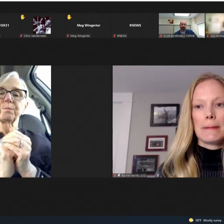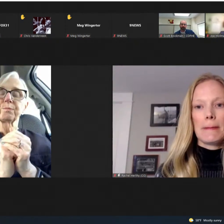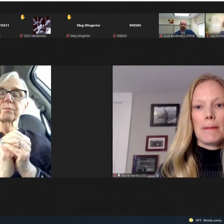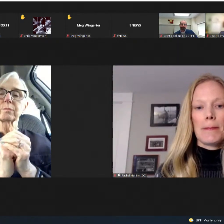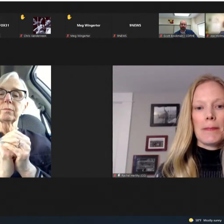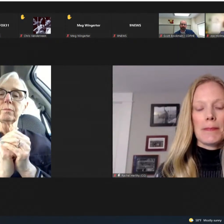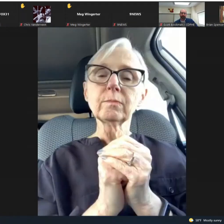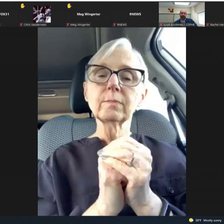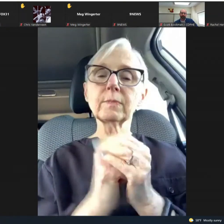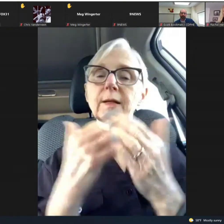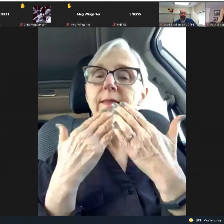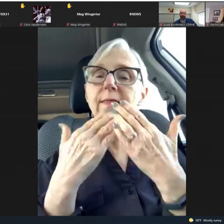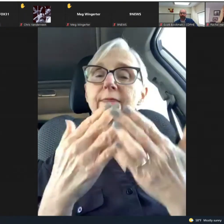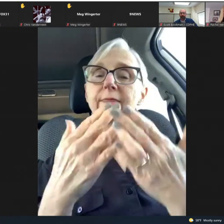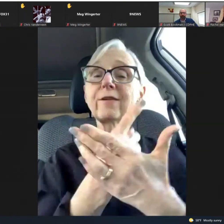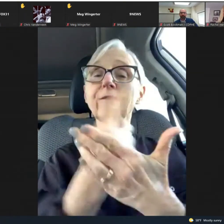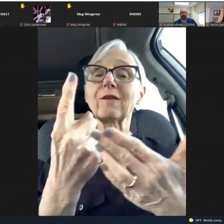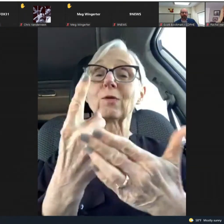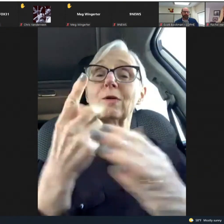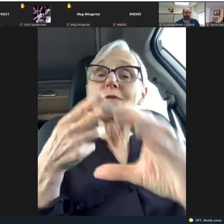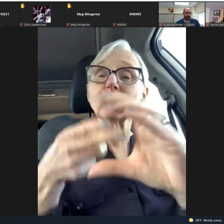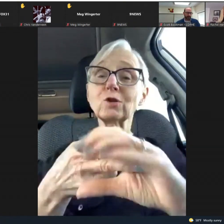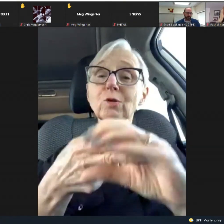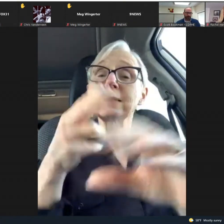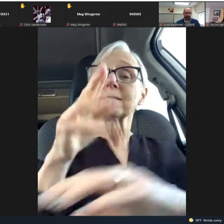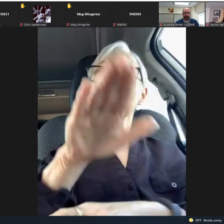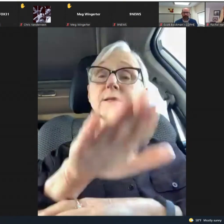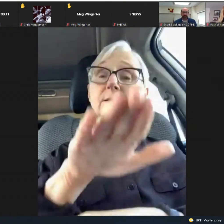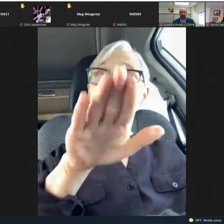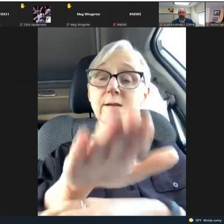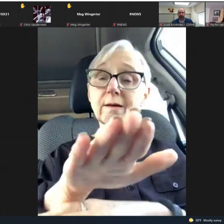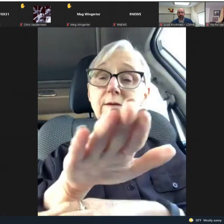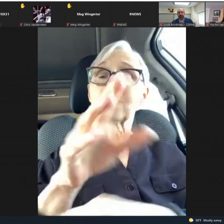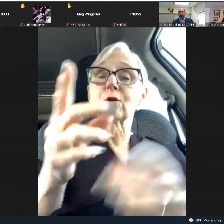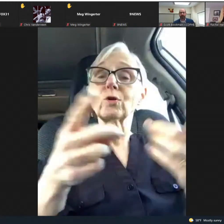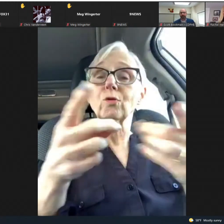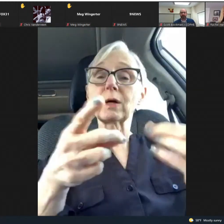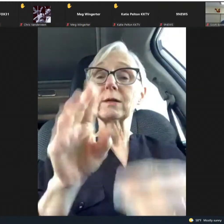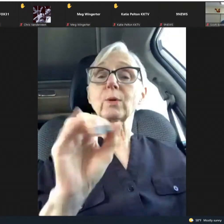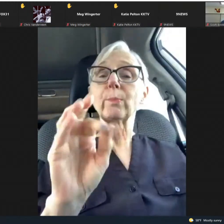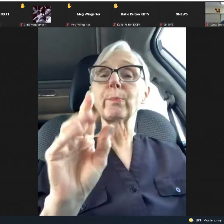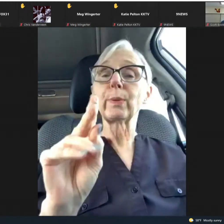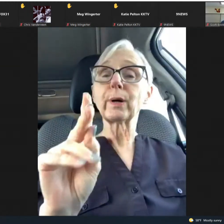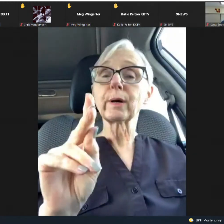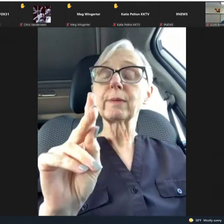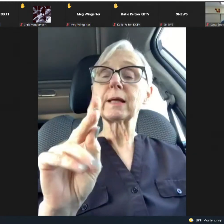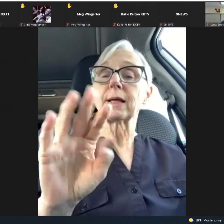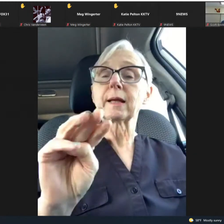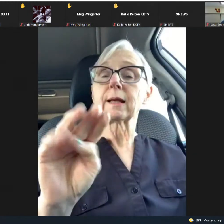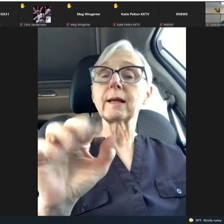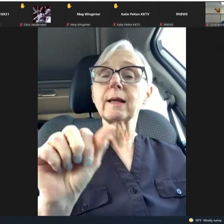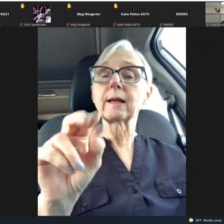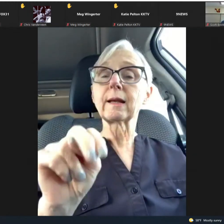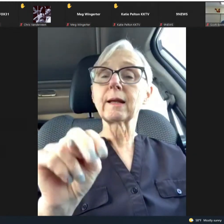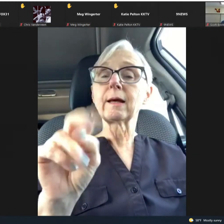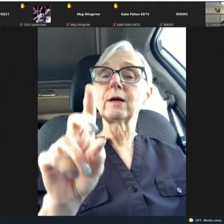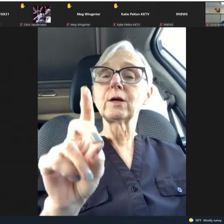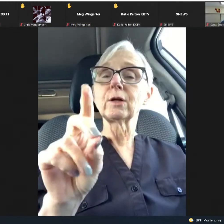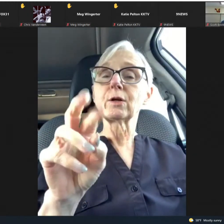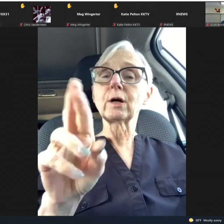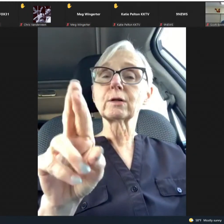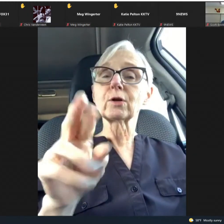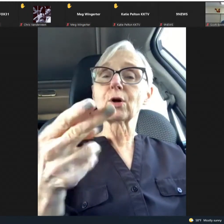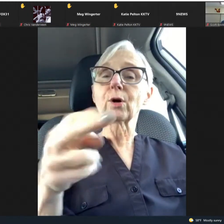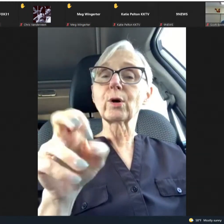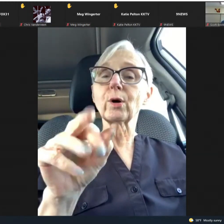All right, thank you everyone for joining us this afternoon, and to Director Bookman, Dr. Herlihy, and Joe Hollmann for joining us to present. If there's any